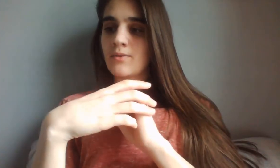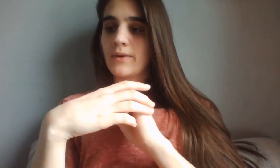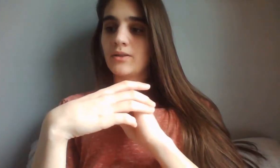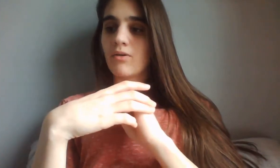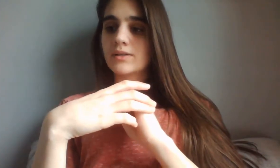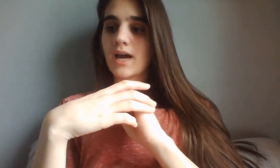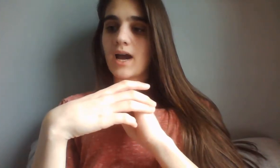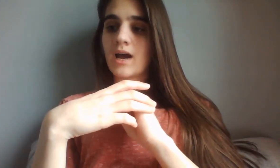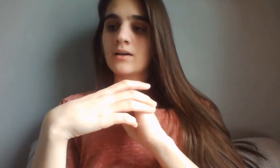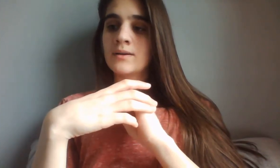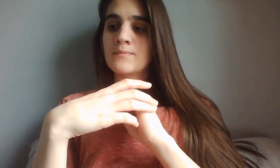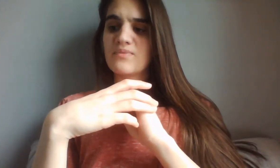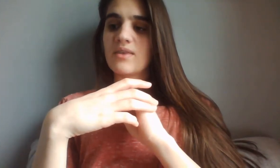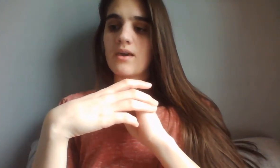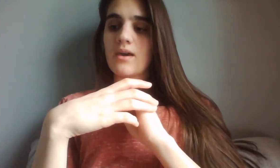we looked at